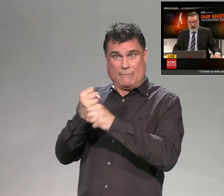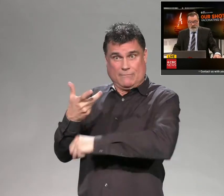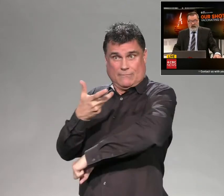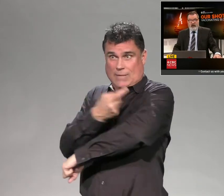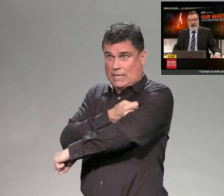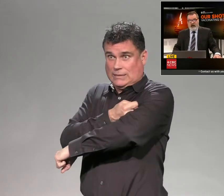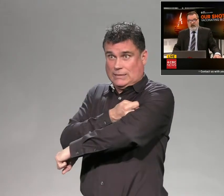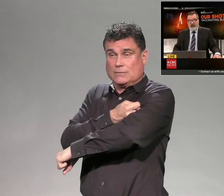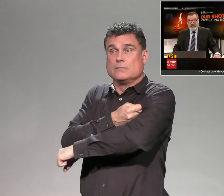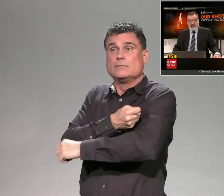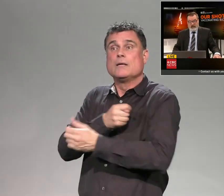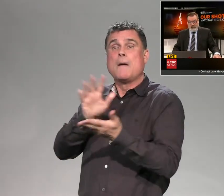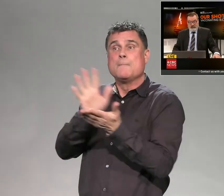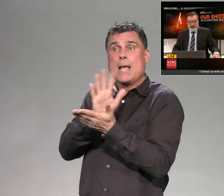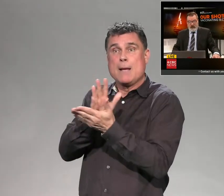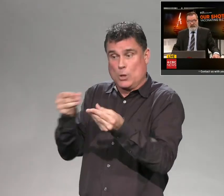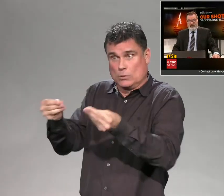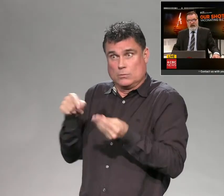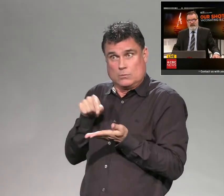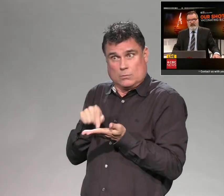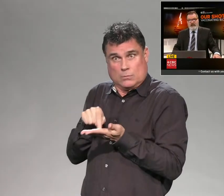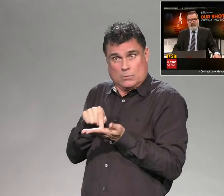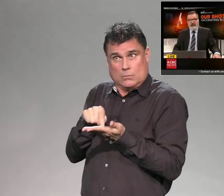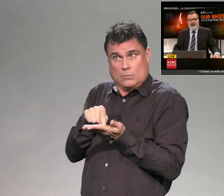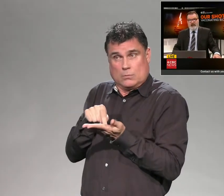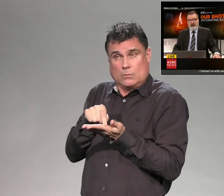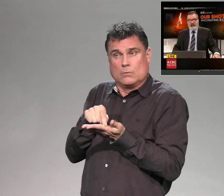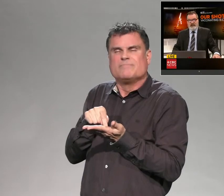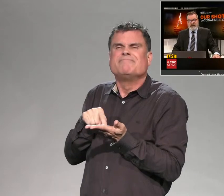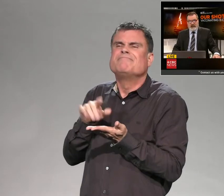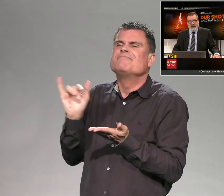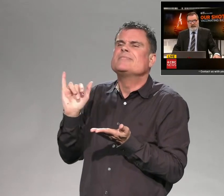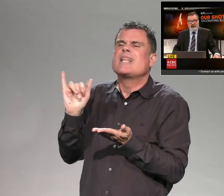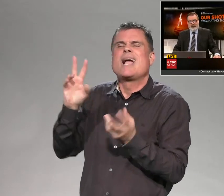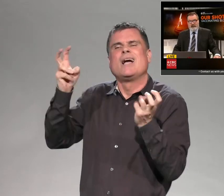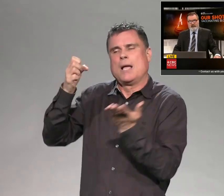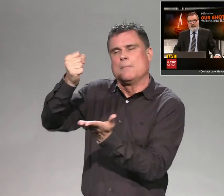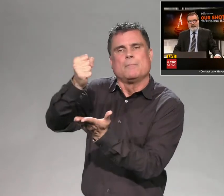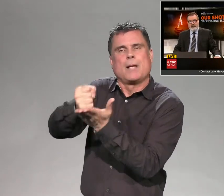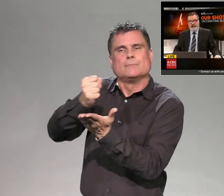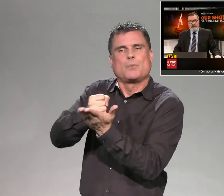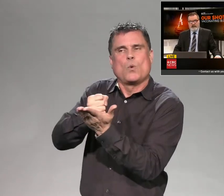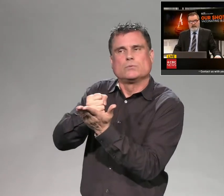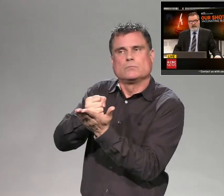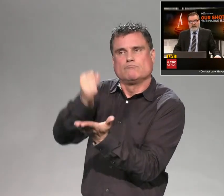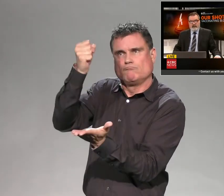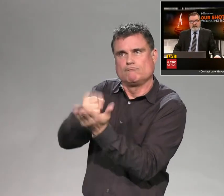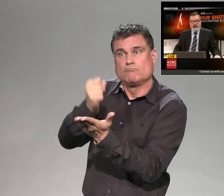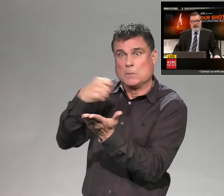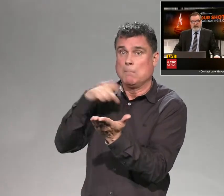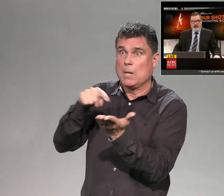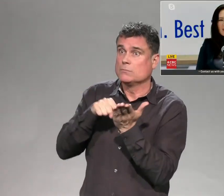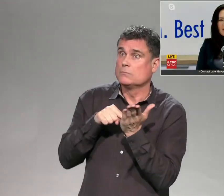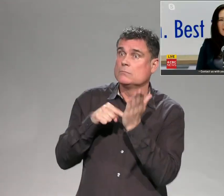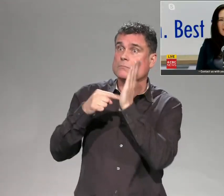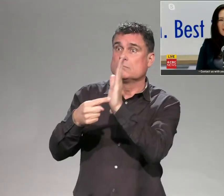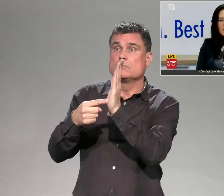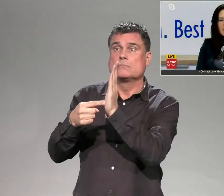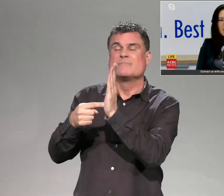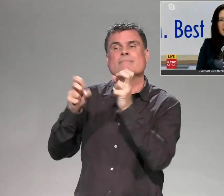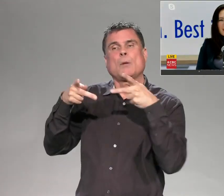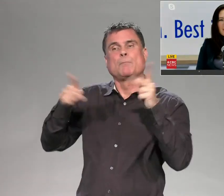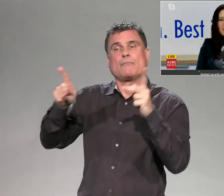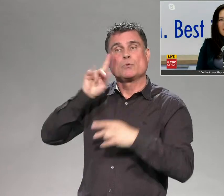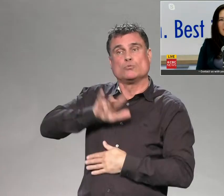passport? Will they become necessary for travel? Dr. Lee, put that question to you. Thanks for that question. And I think